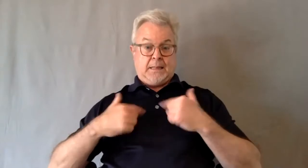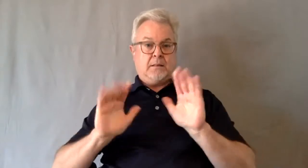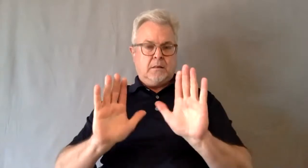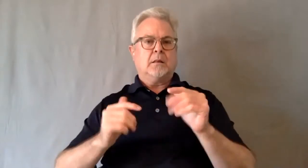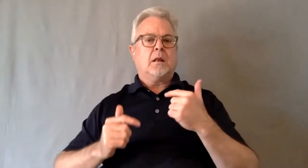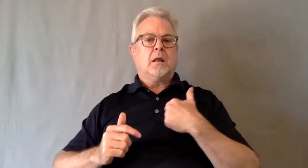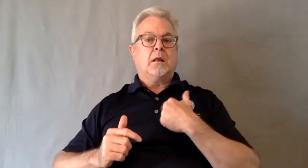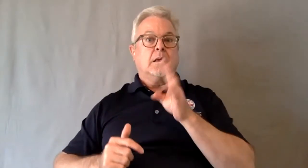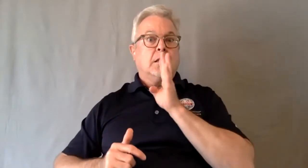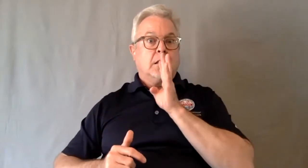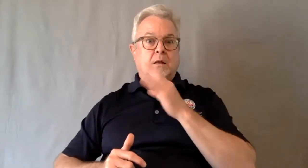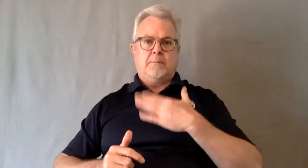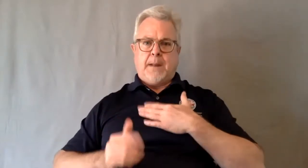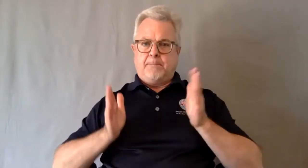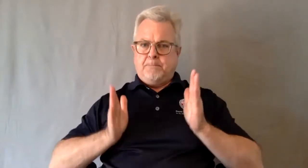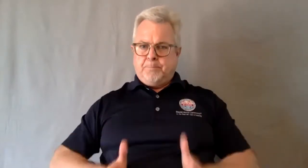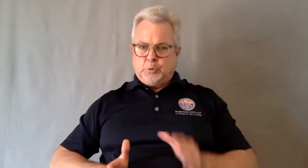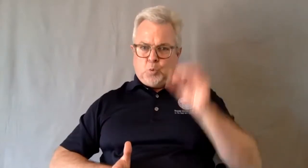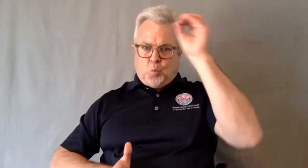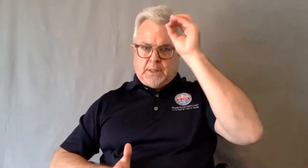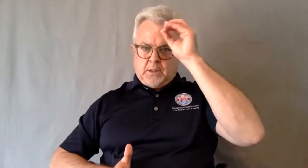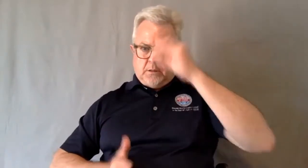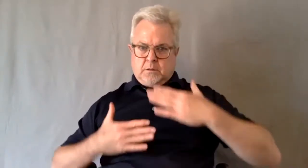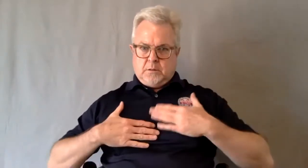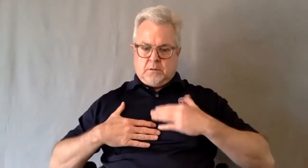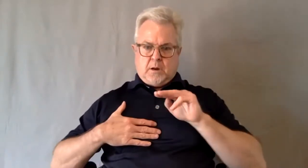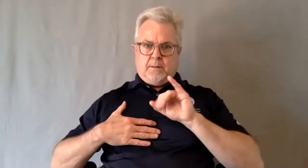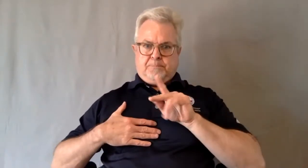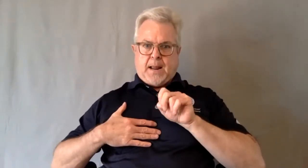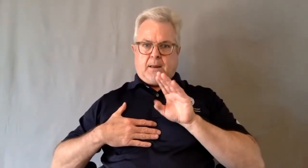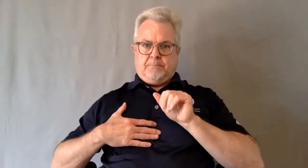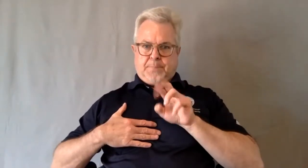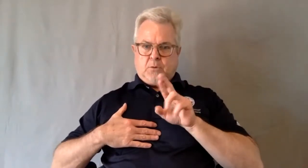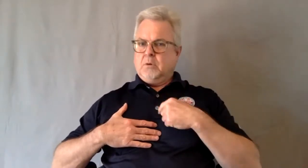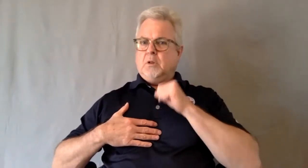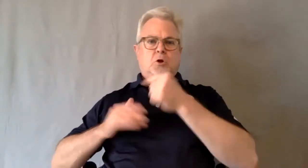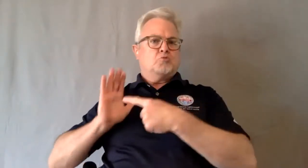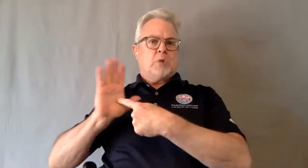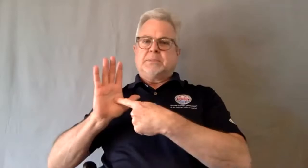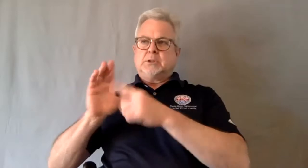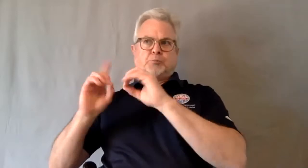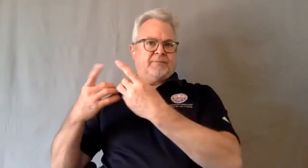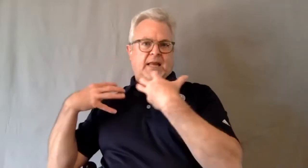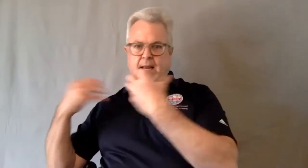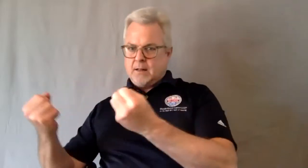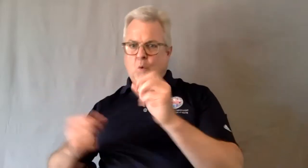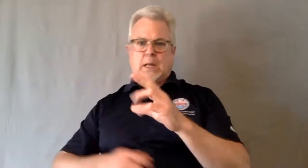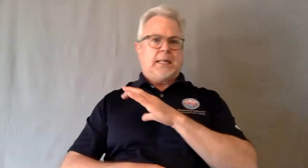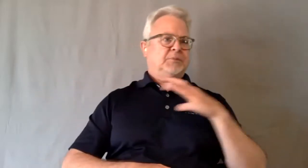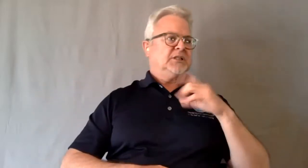then, I would say, and this I'm speaking in my own personal opinion, this is Mike Baer's opinion. This I'm not